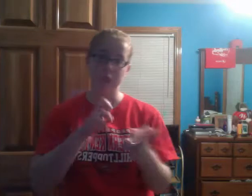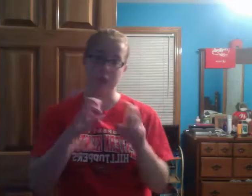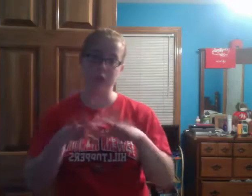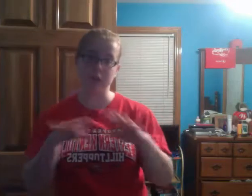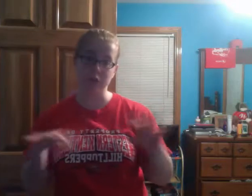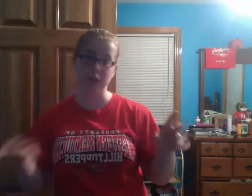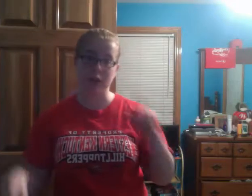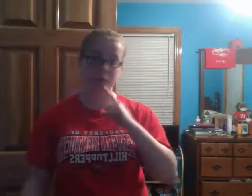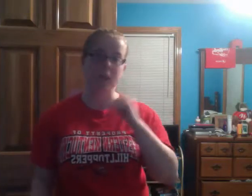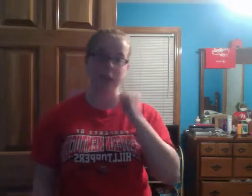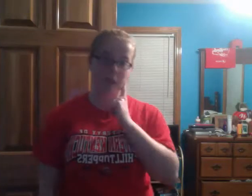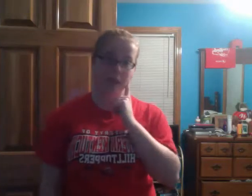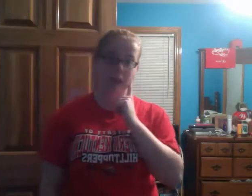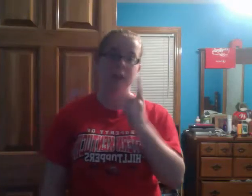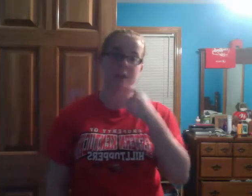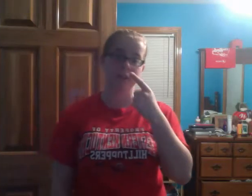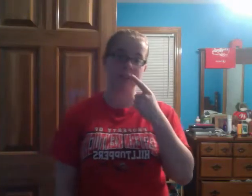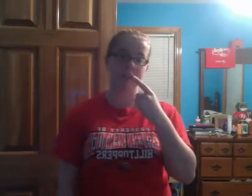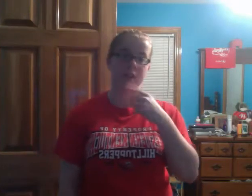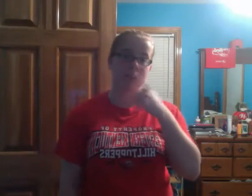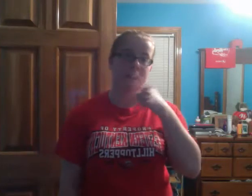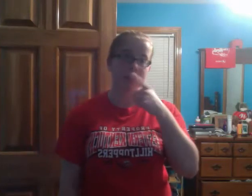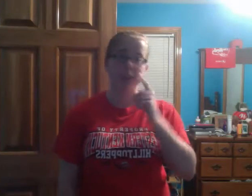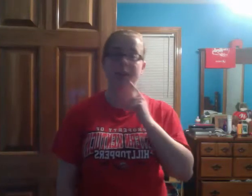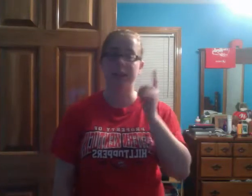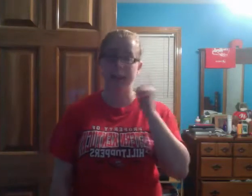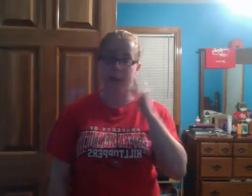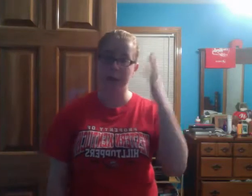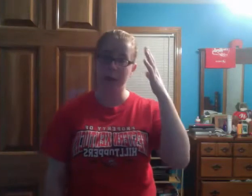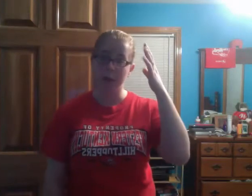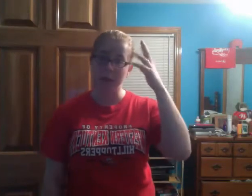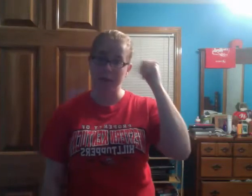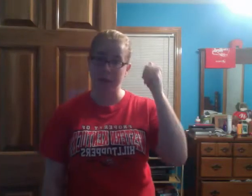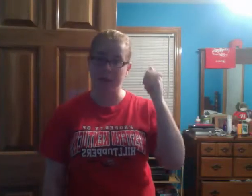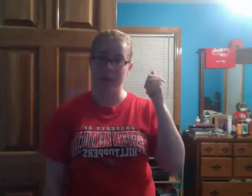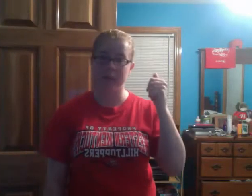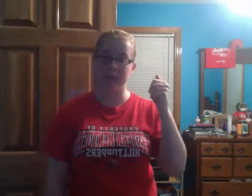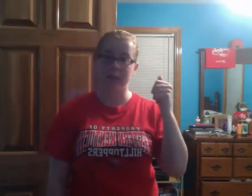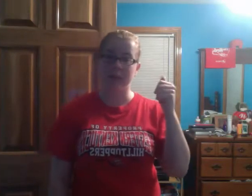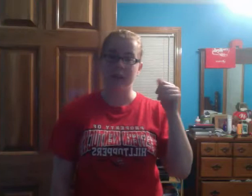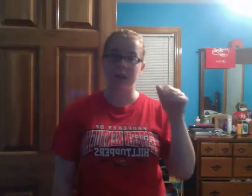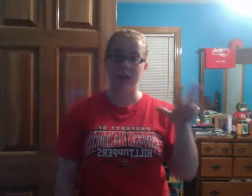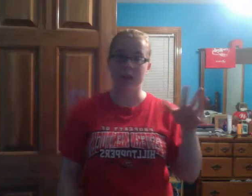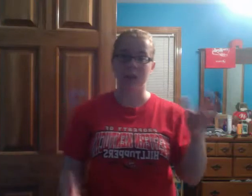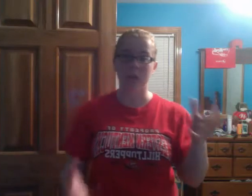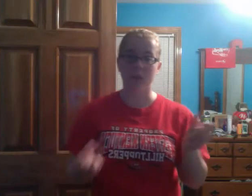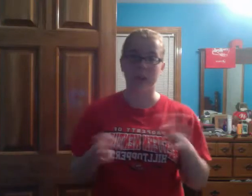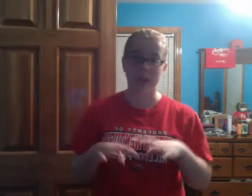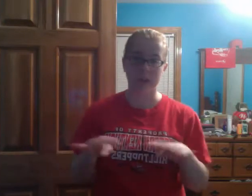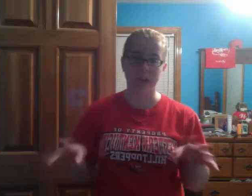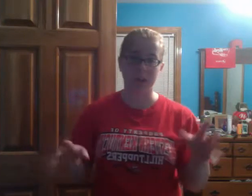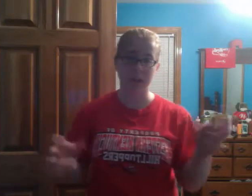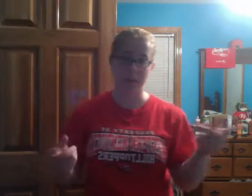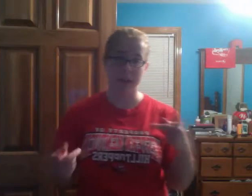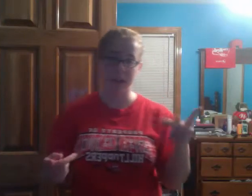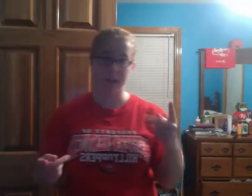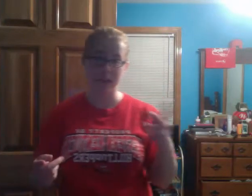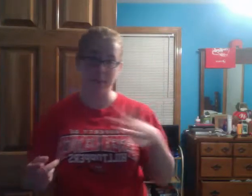changed his child's hearing to deaf because he wanted his child to be